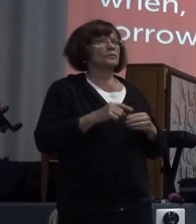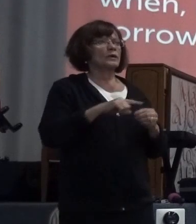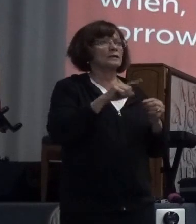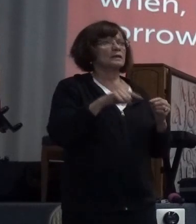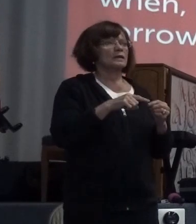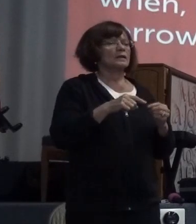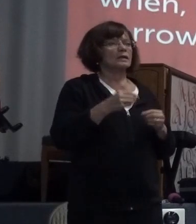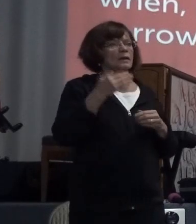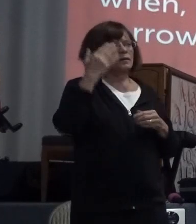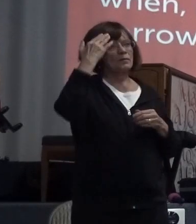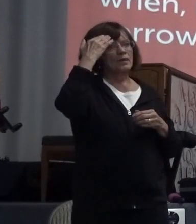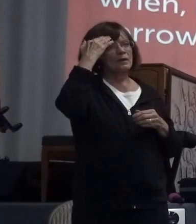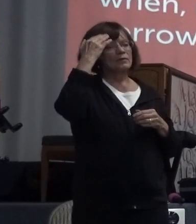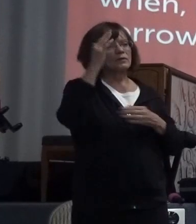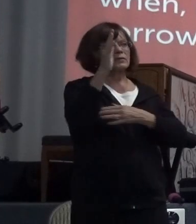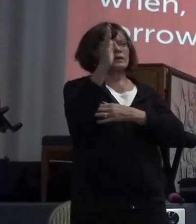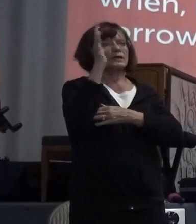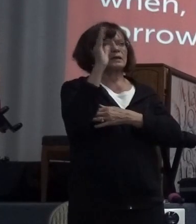He's saying we can endure it.